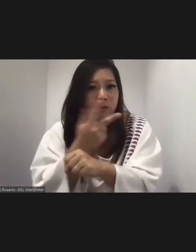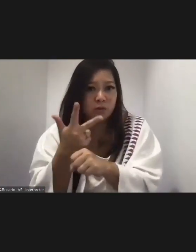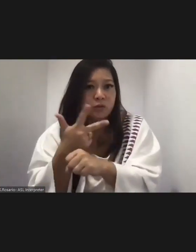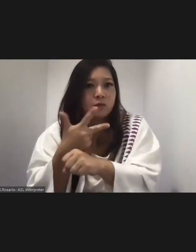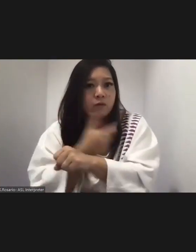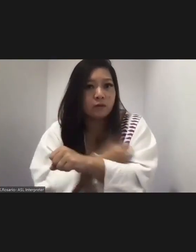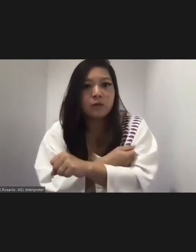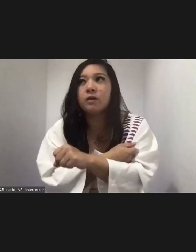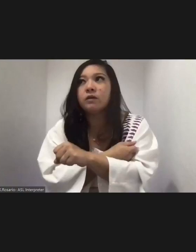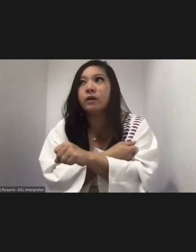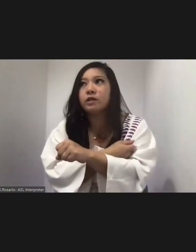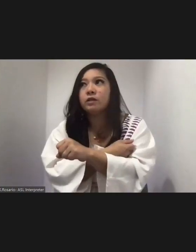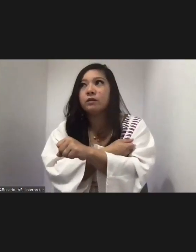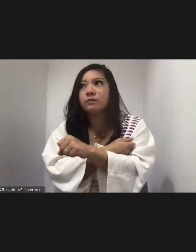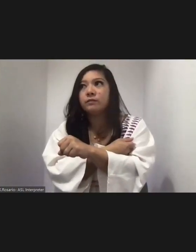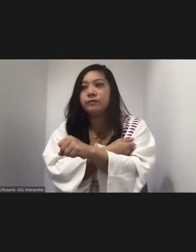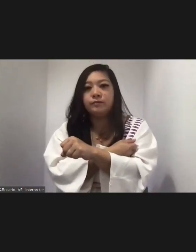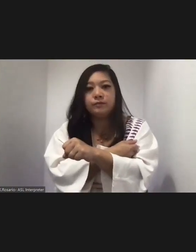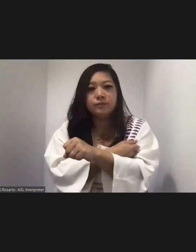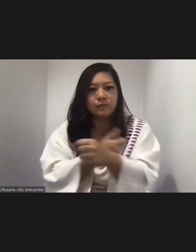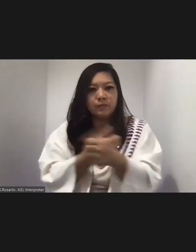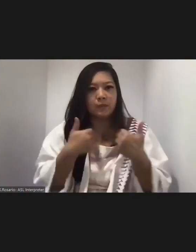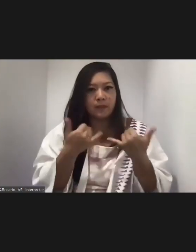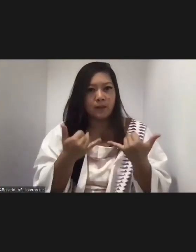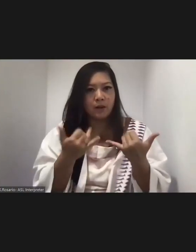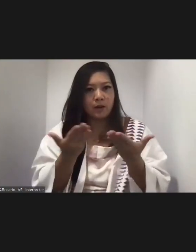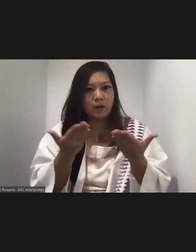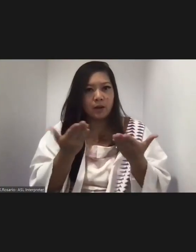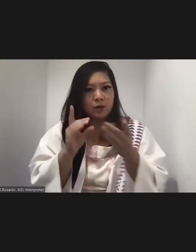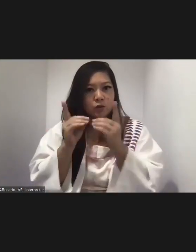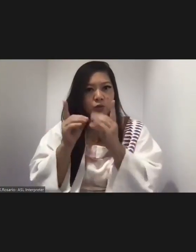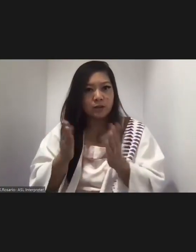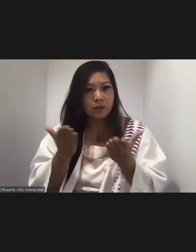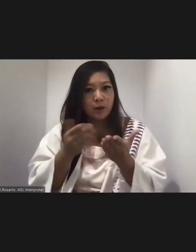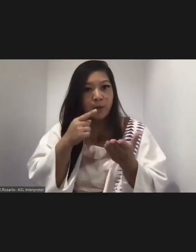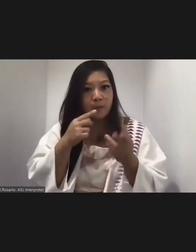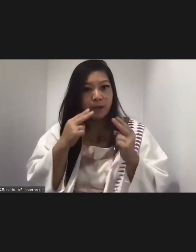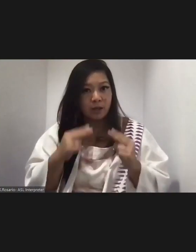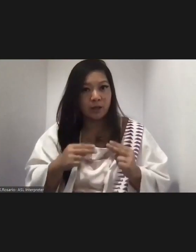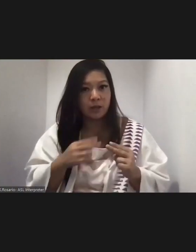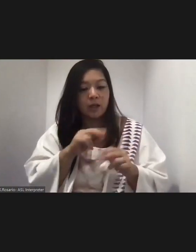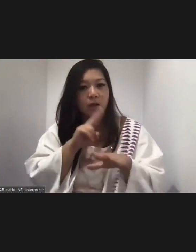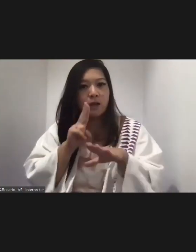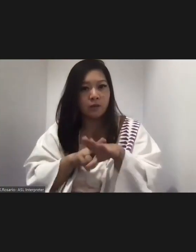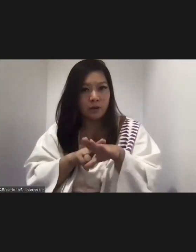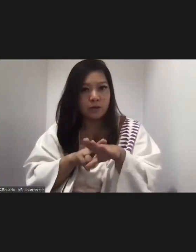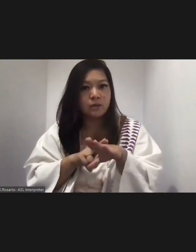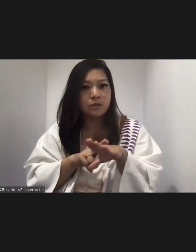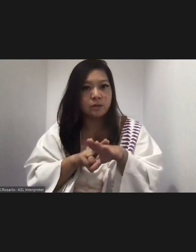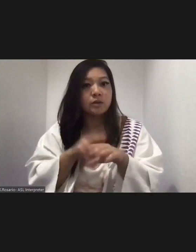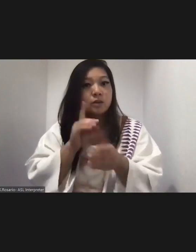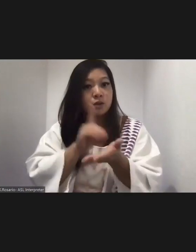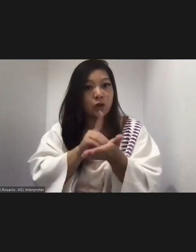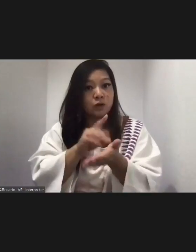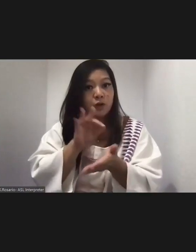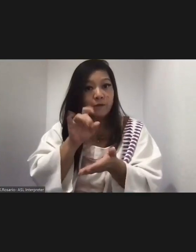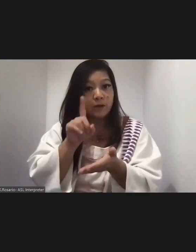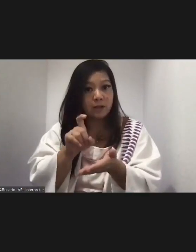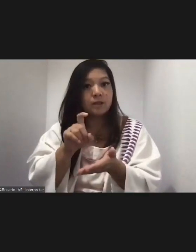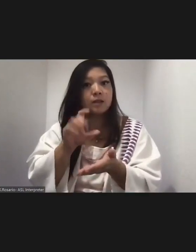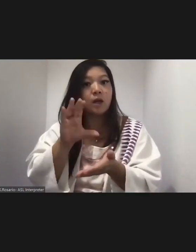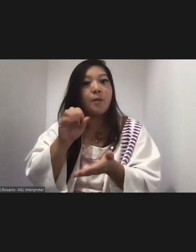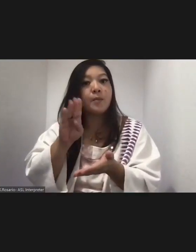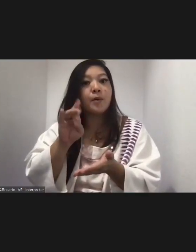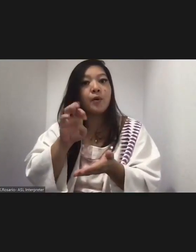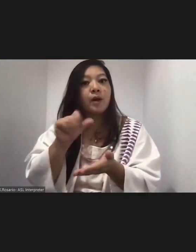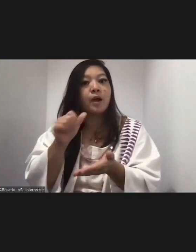vaccinated. I have now here the Director of Public Health and of course, Dr. Felix Cabrera and